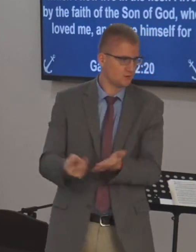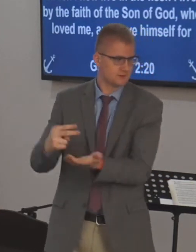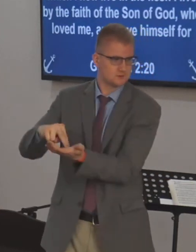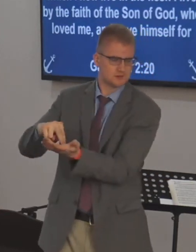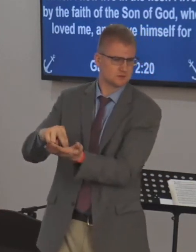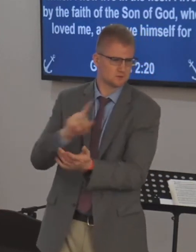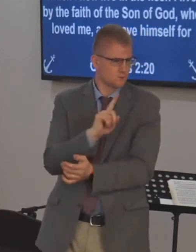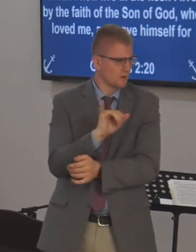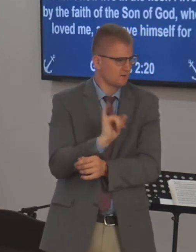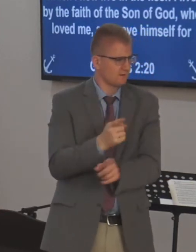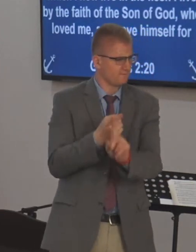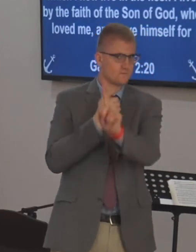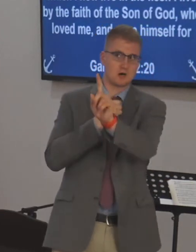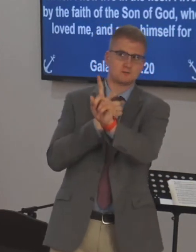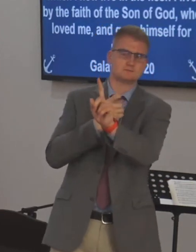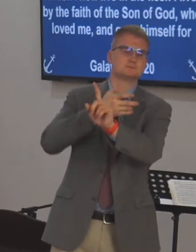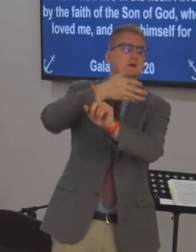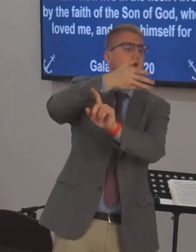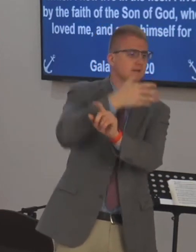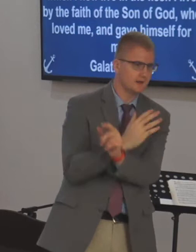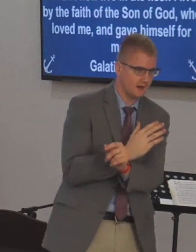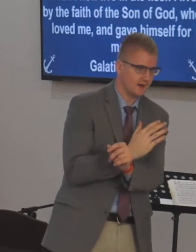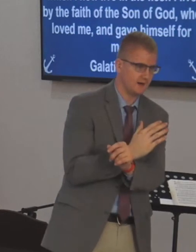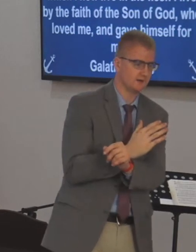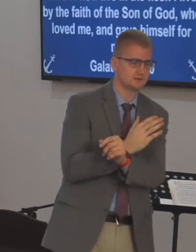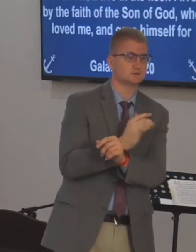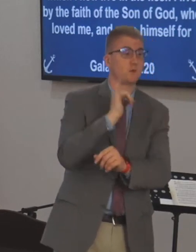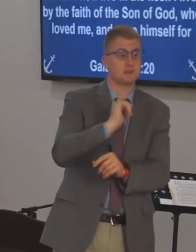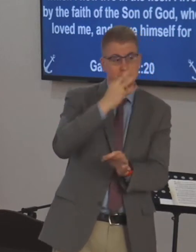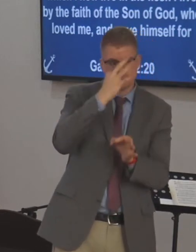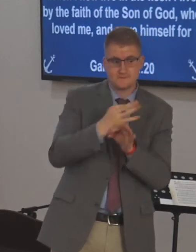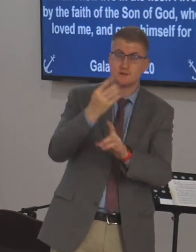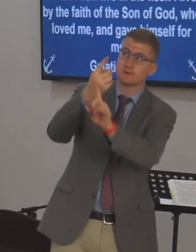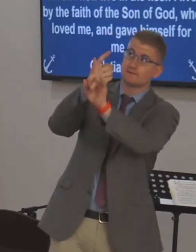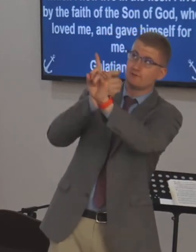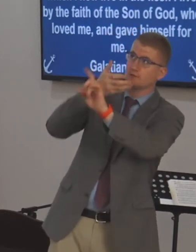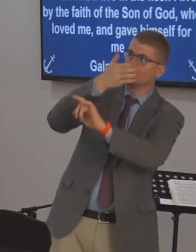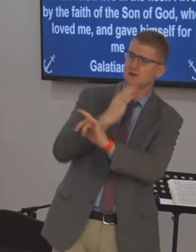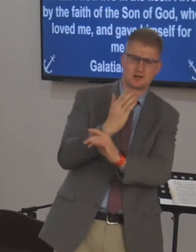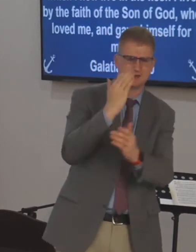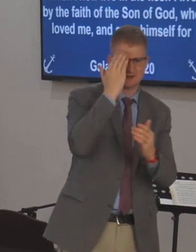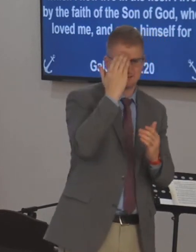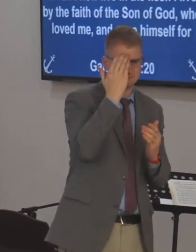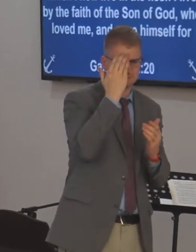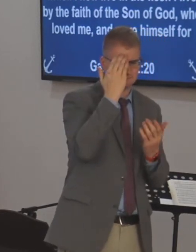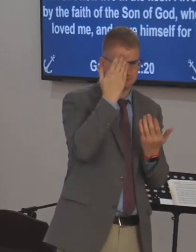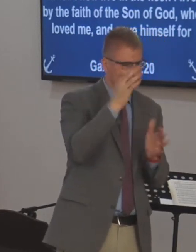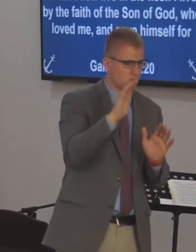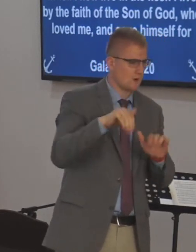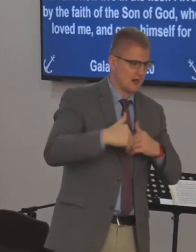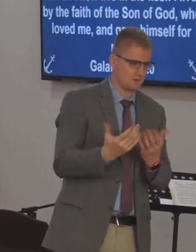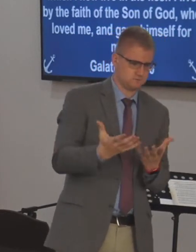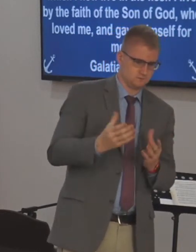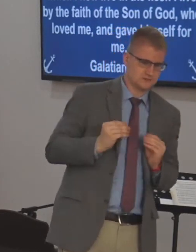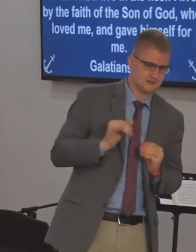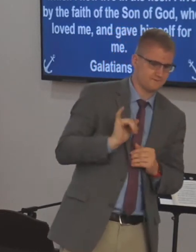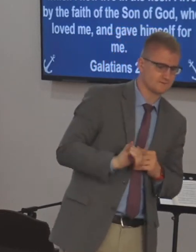from? It comes from God. It comes from God. And you know how you get it? The Bible says, and I believe